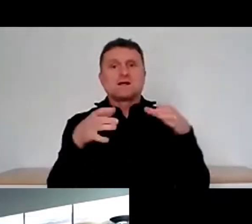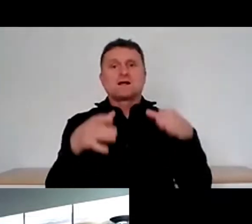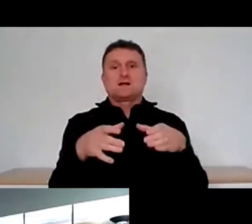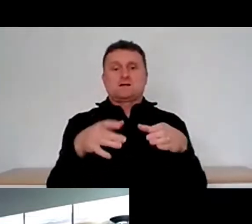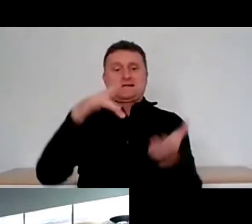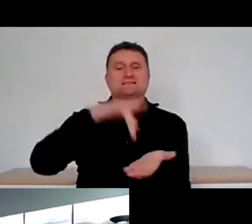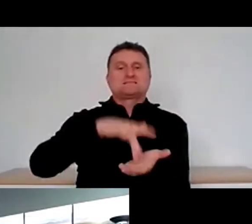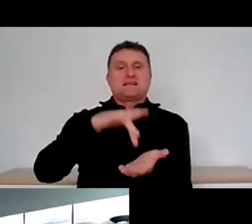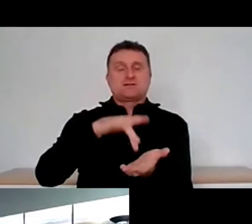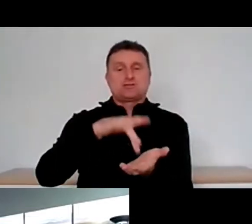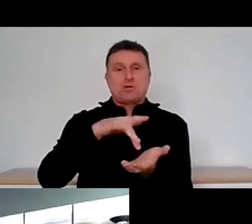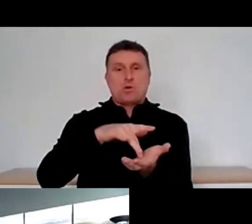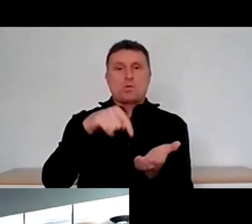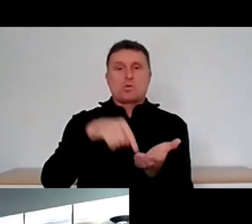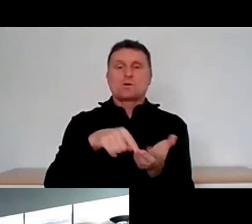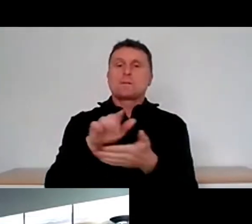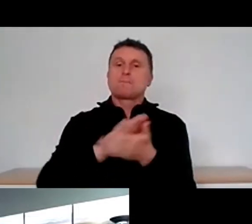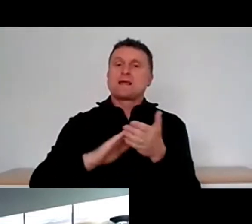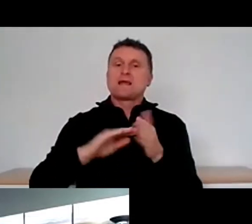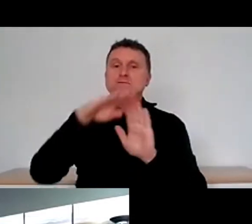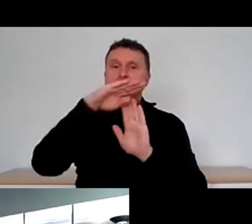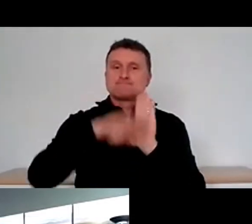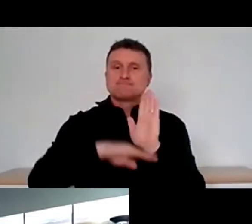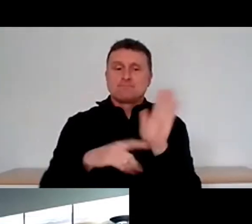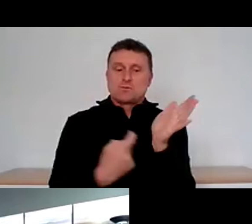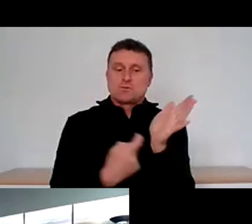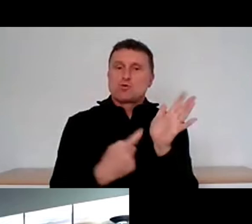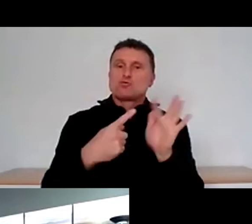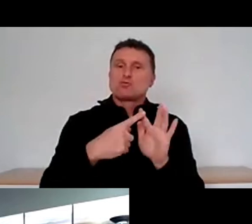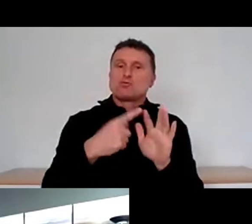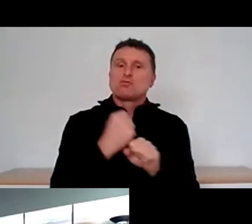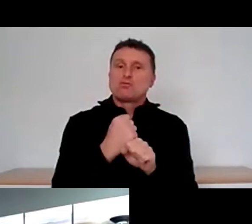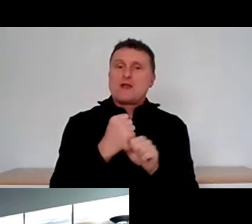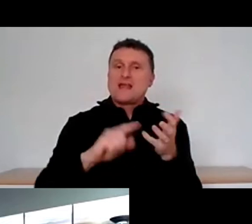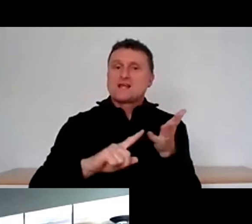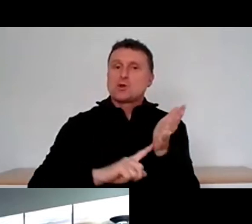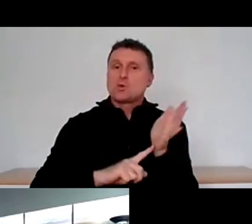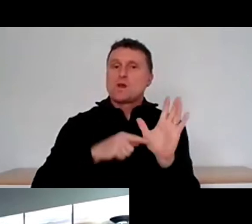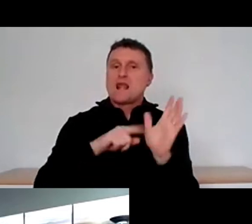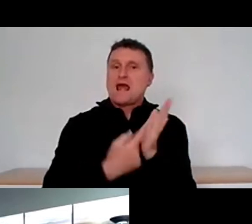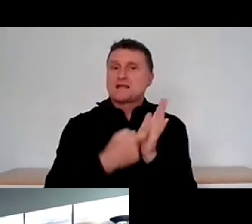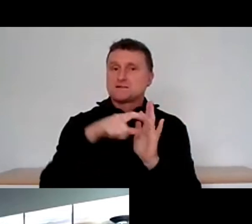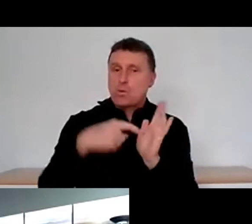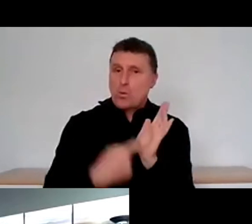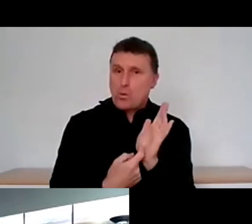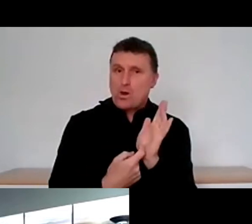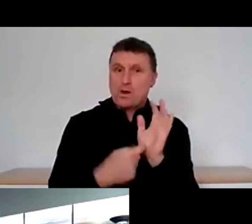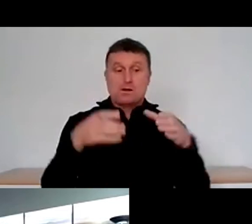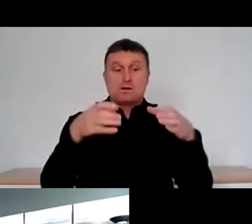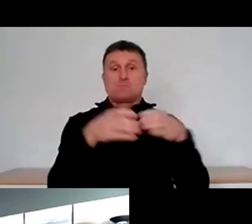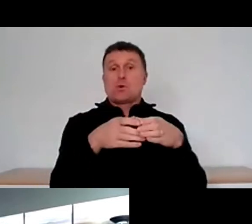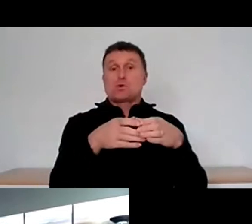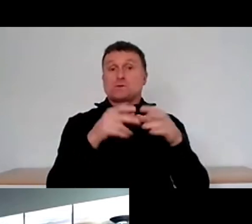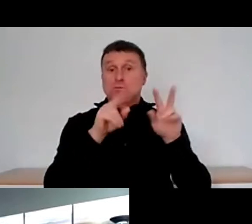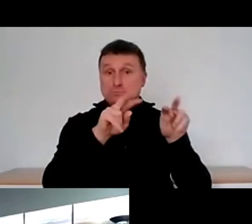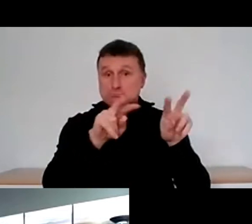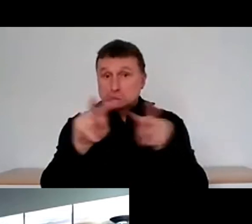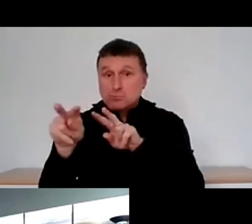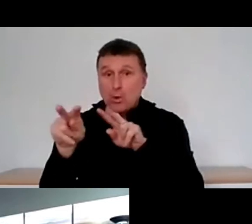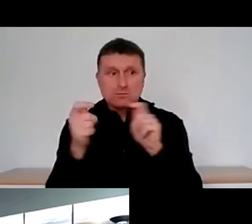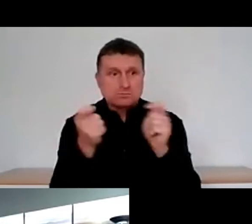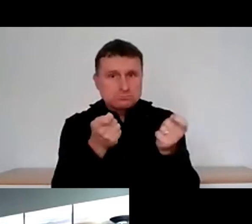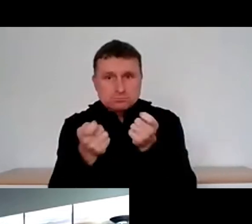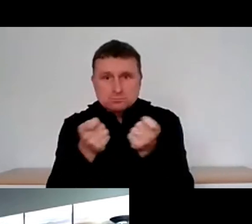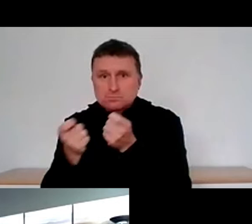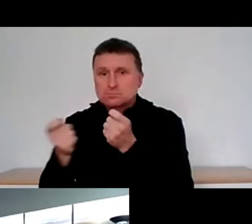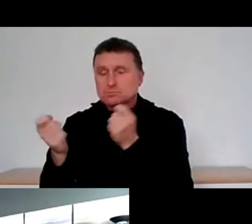idea of a regulator. So we have an overarching body, and we say that there's a number of existing bits, which I'll